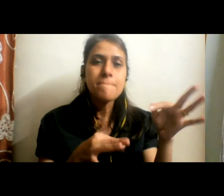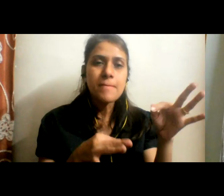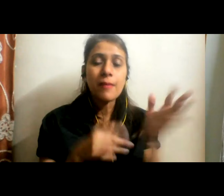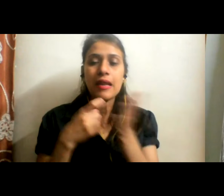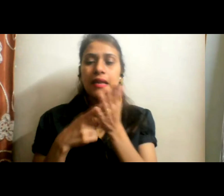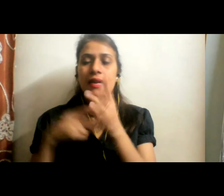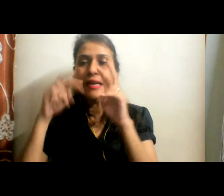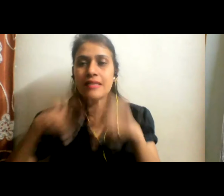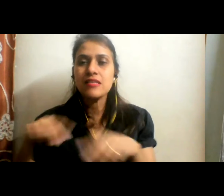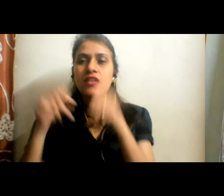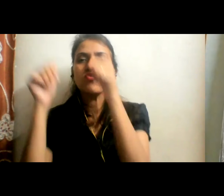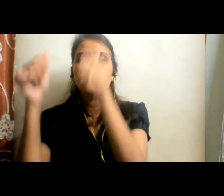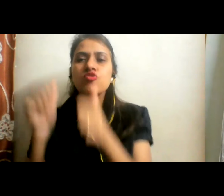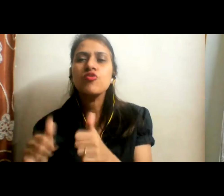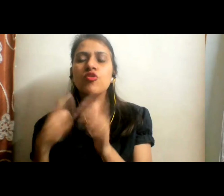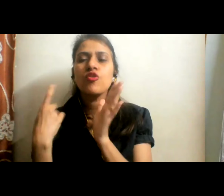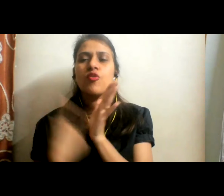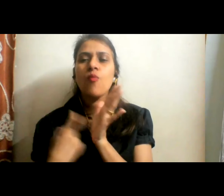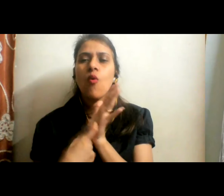report. Will you please explain?